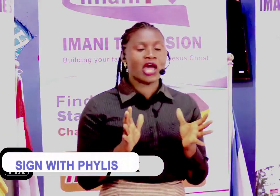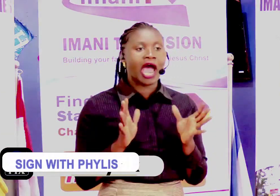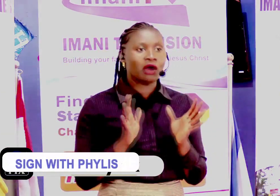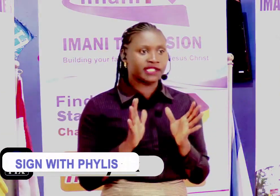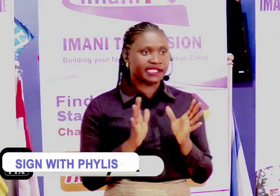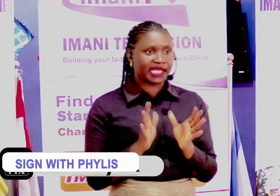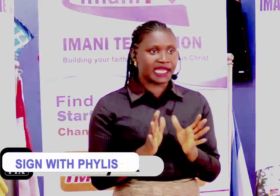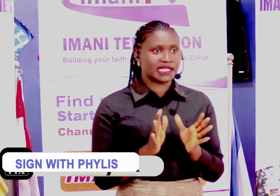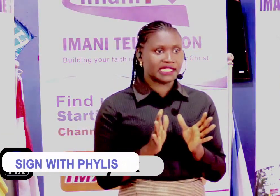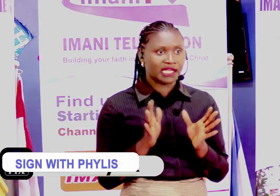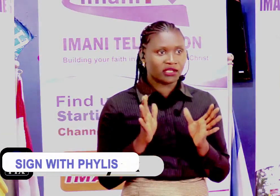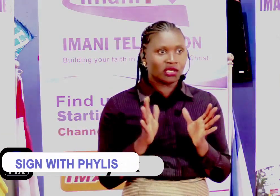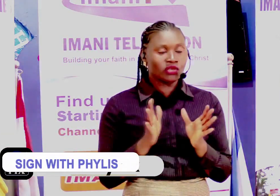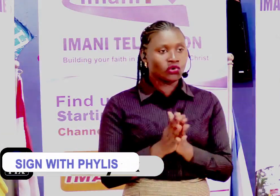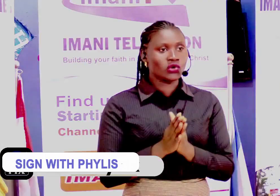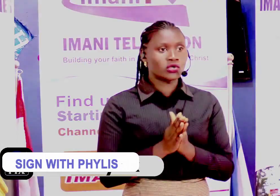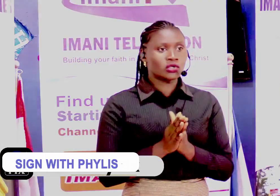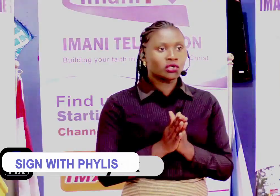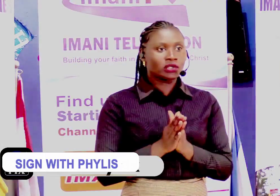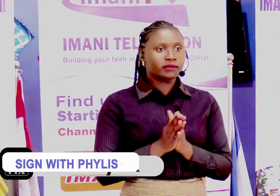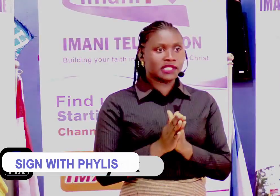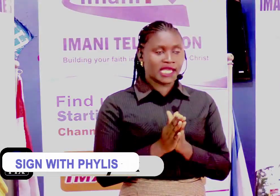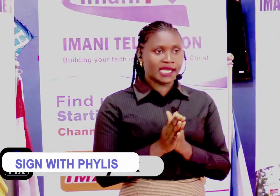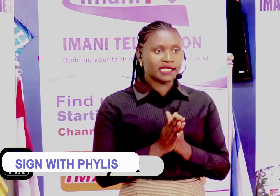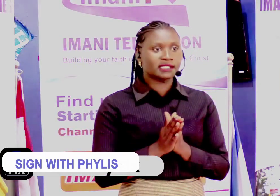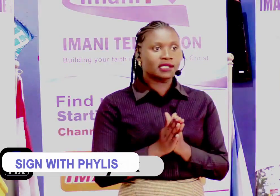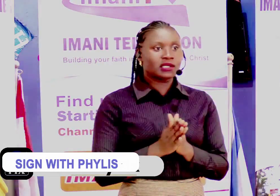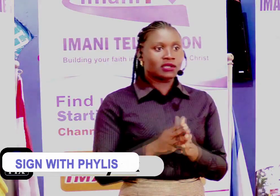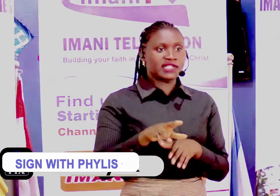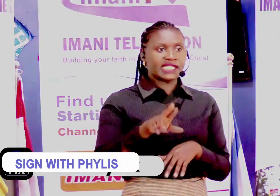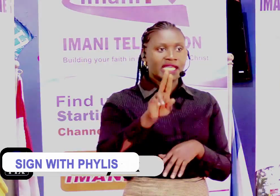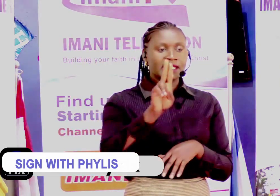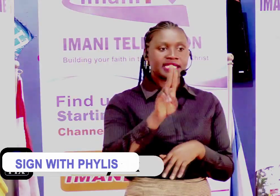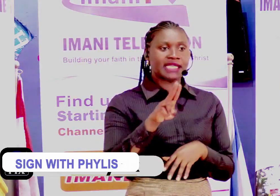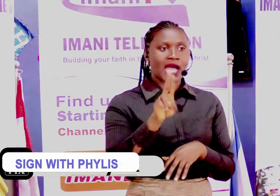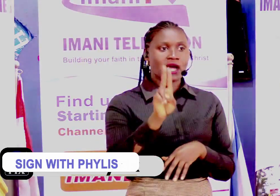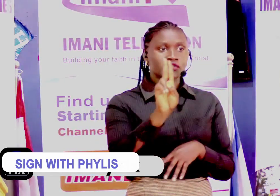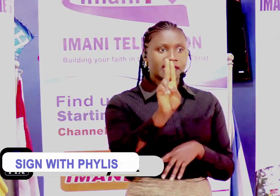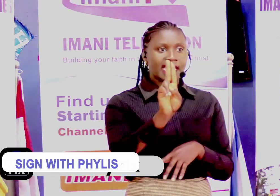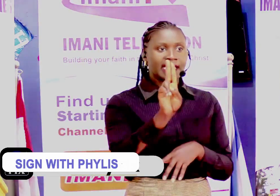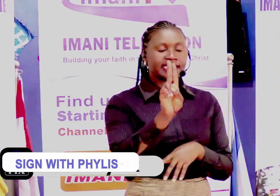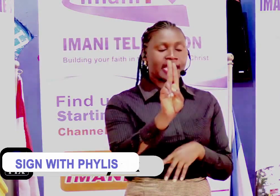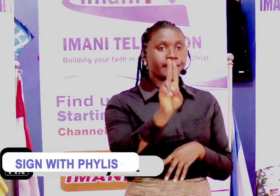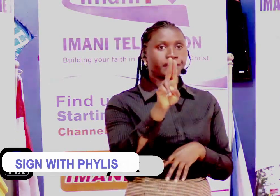we sign letter U? Yes, we say this is how we sign letter